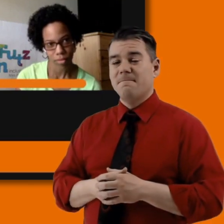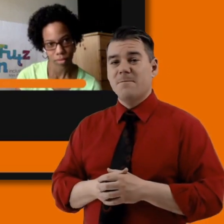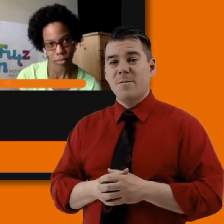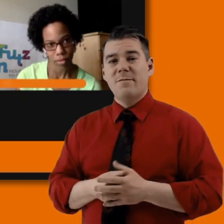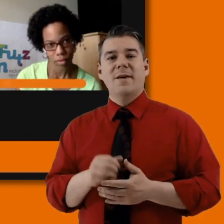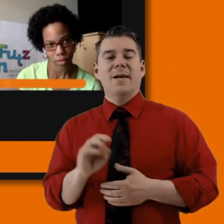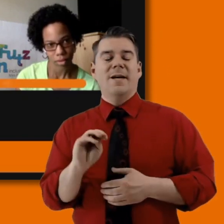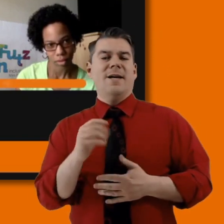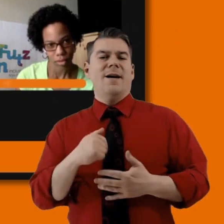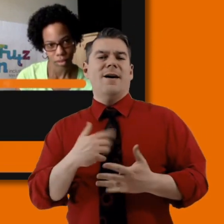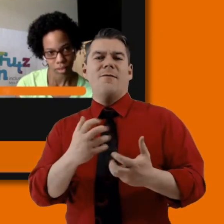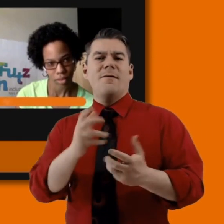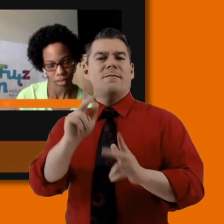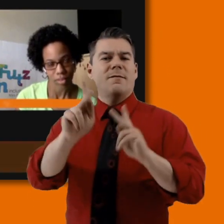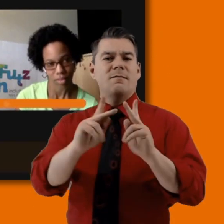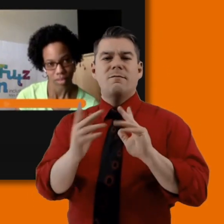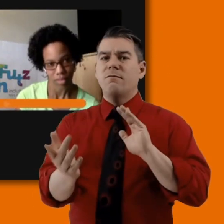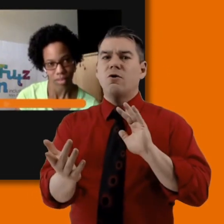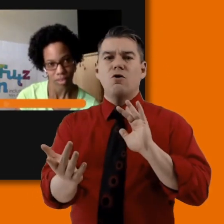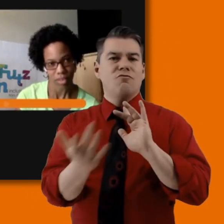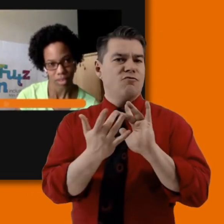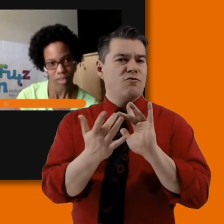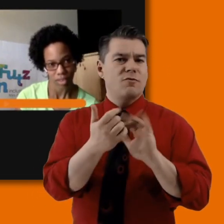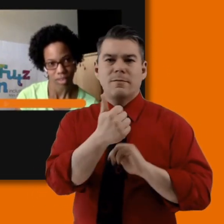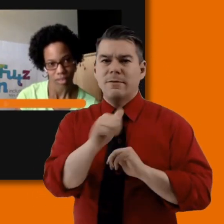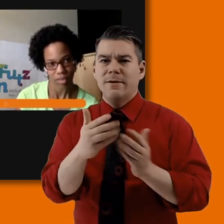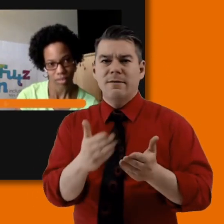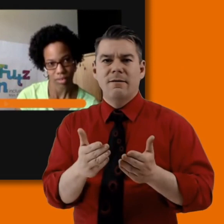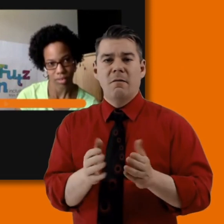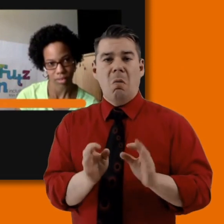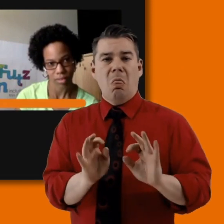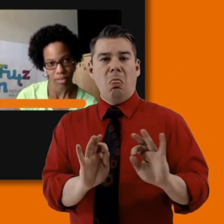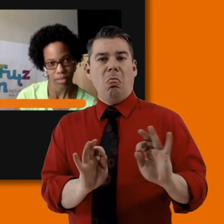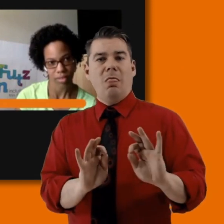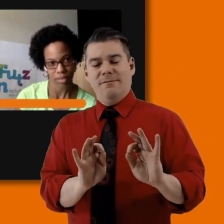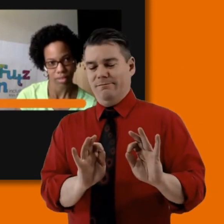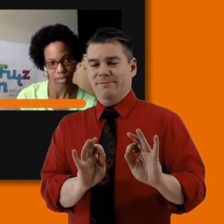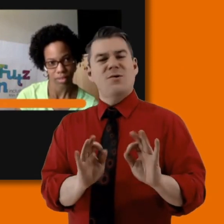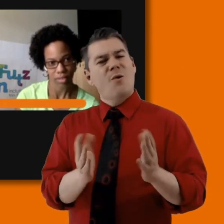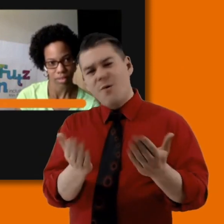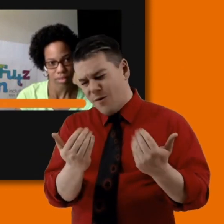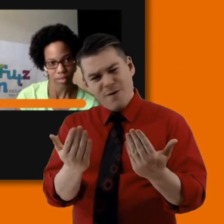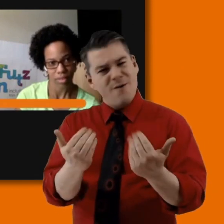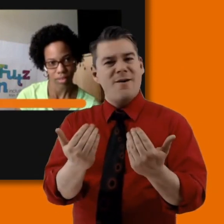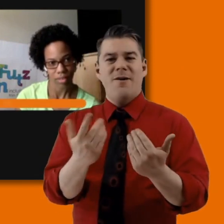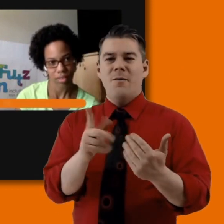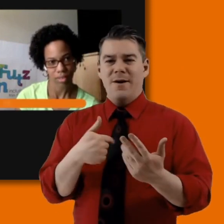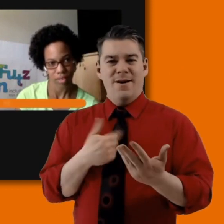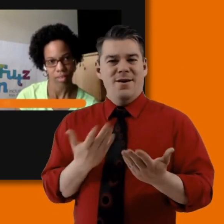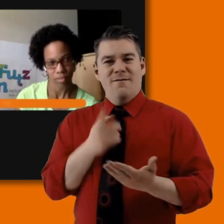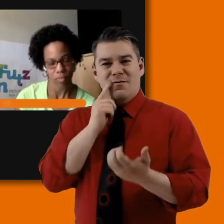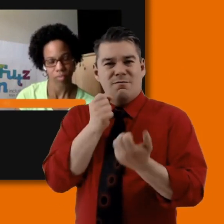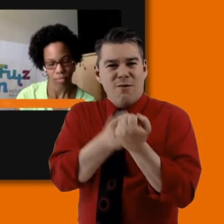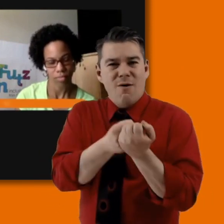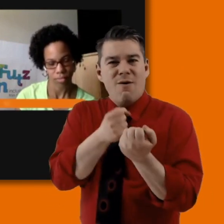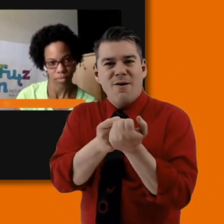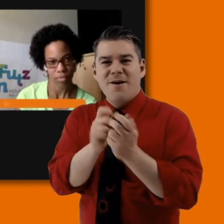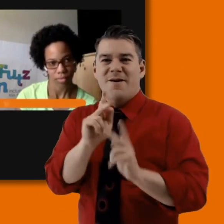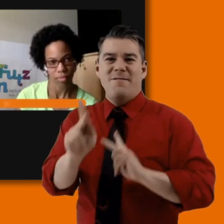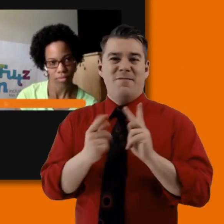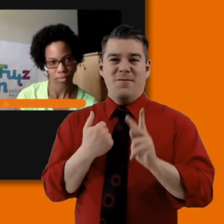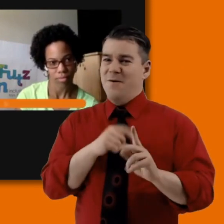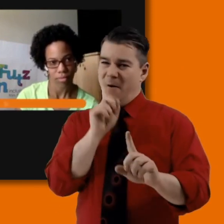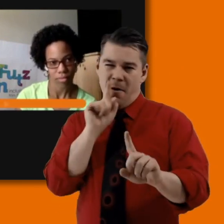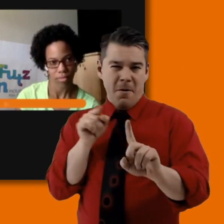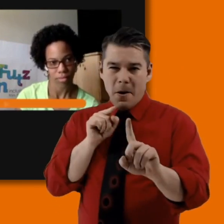I just want people to reach out with anything. No question is too small. We're here to support people. That's what we do,